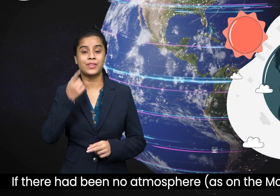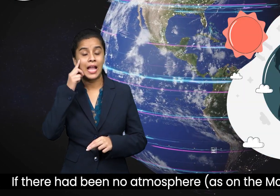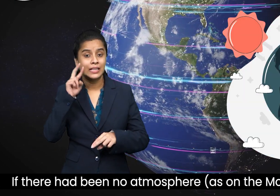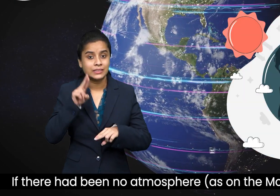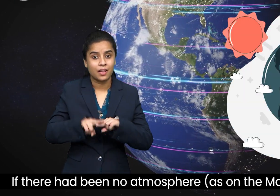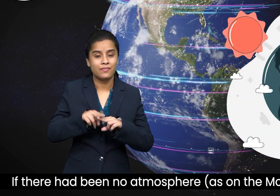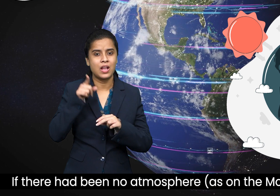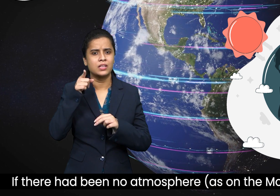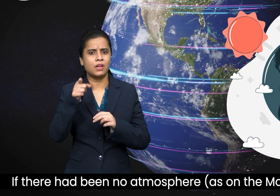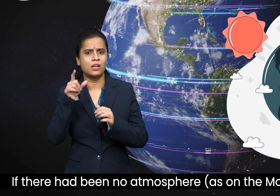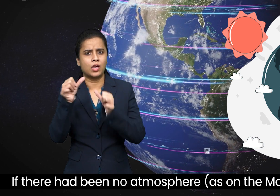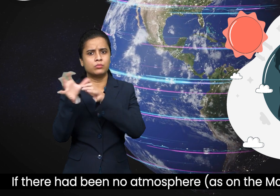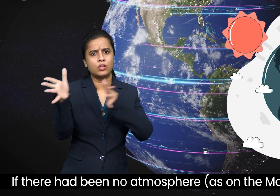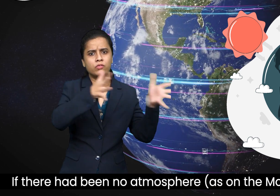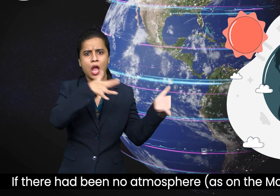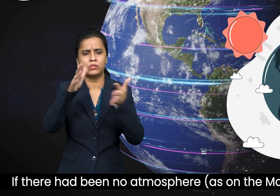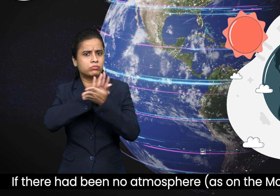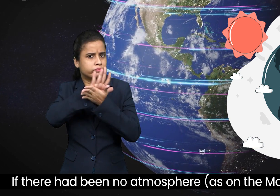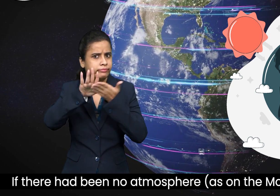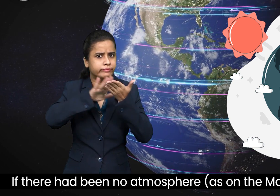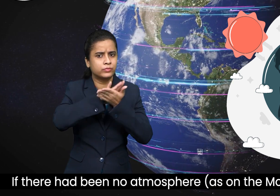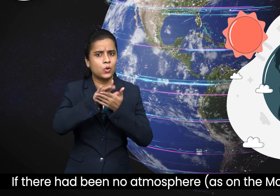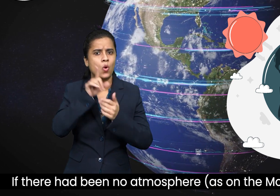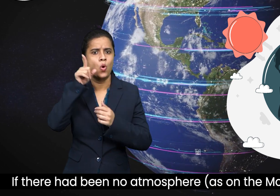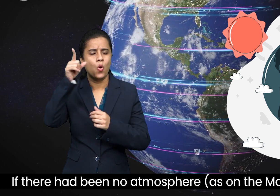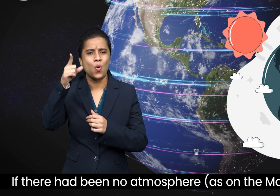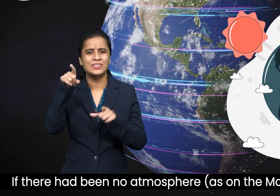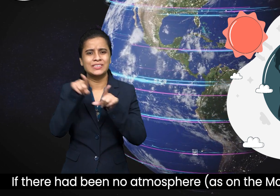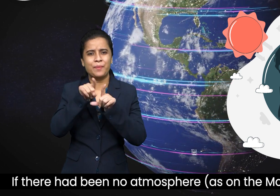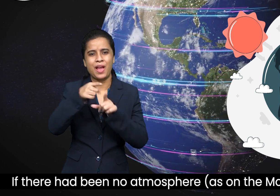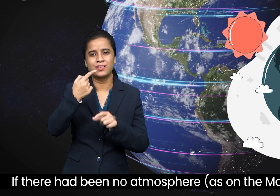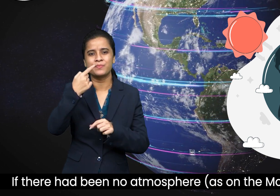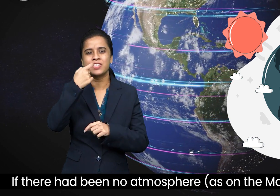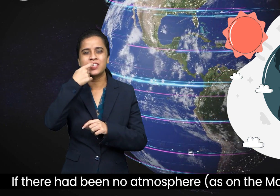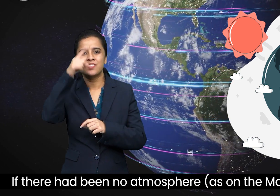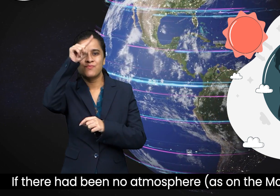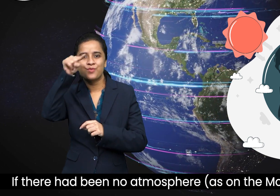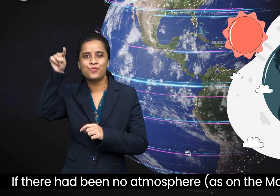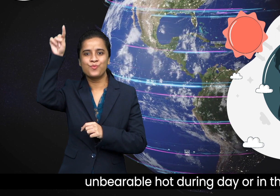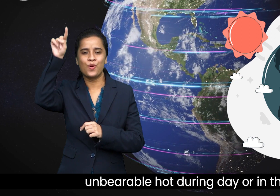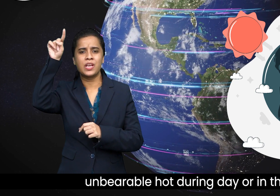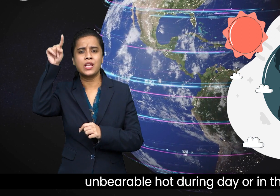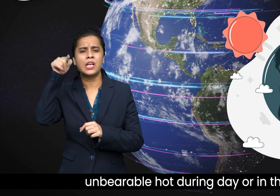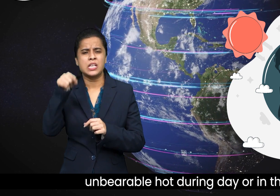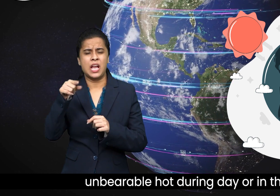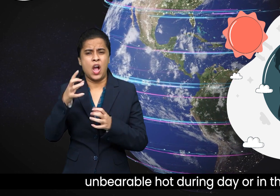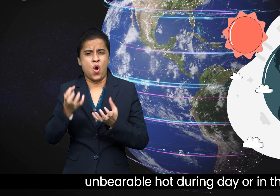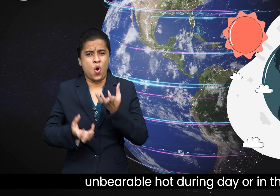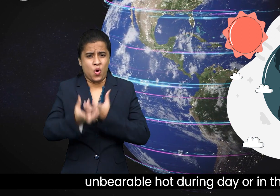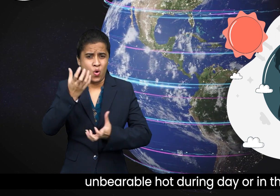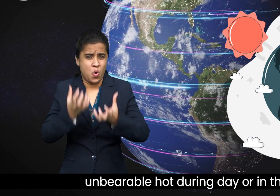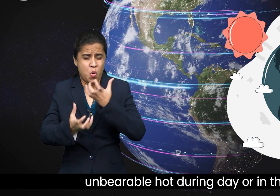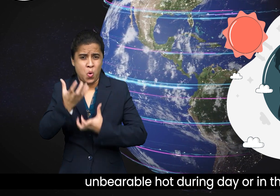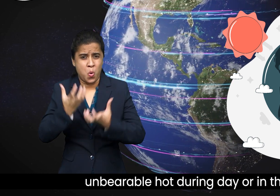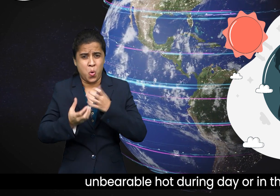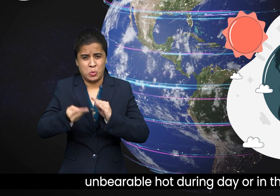If there had been no atmosphere as on the moon, it would have got unbearable hot